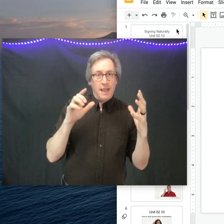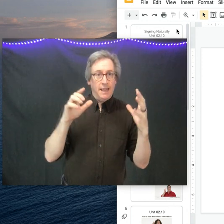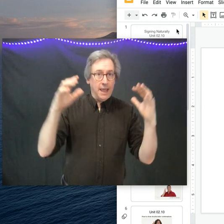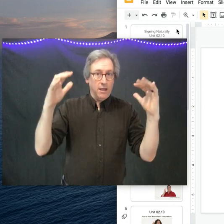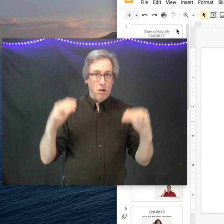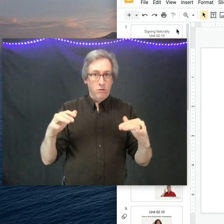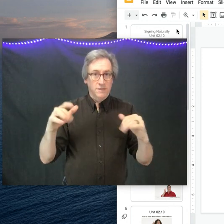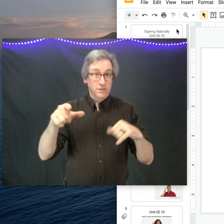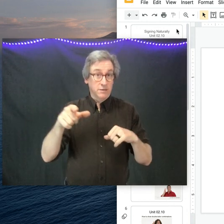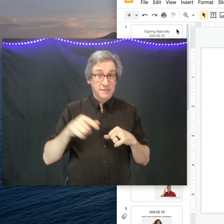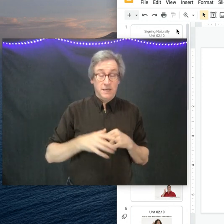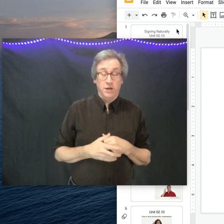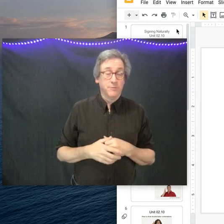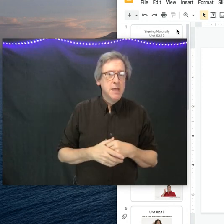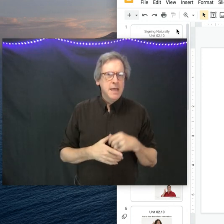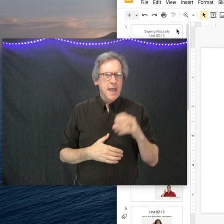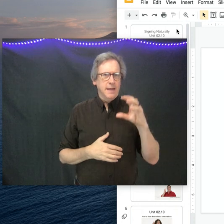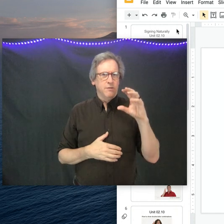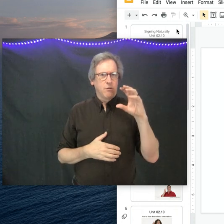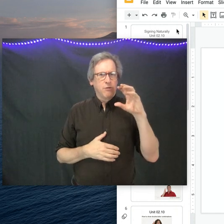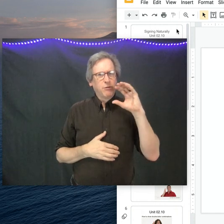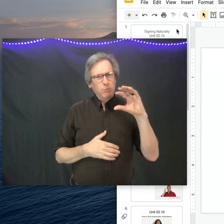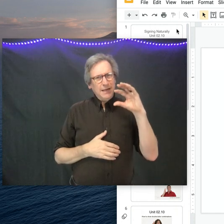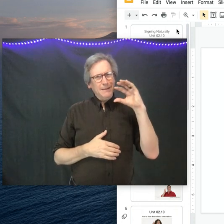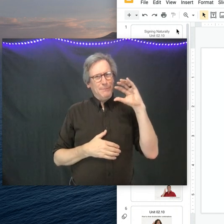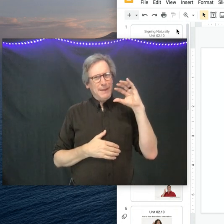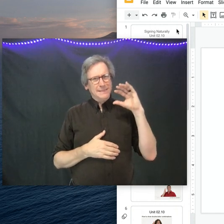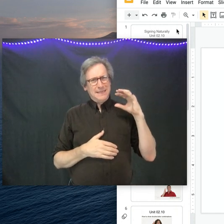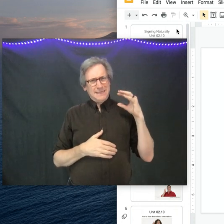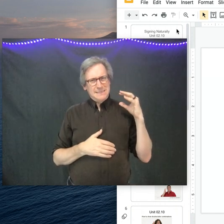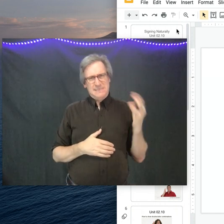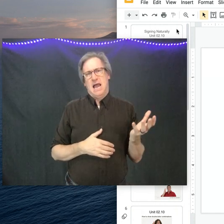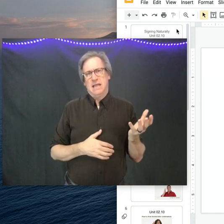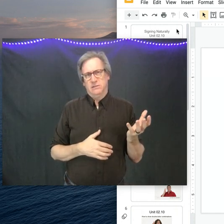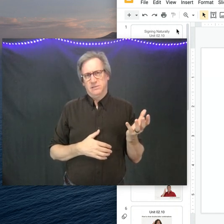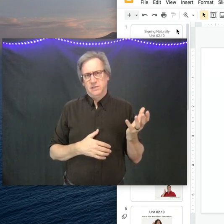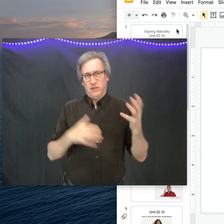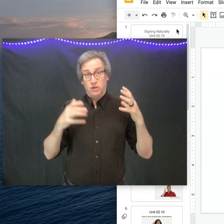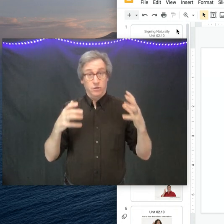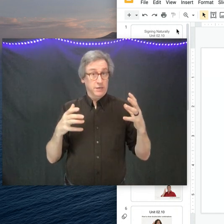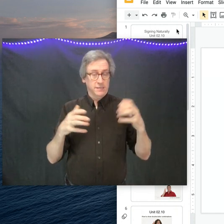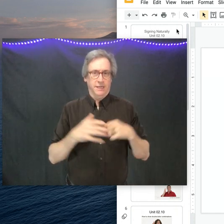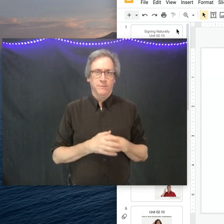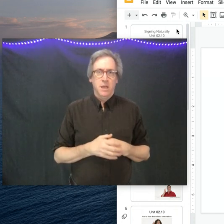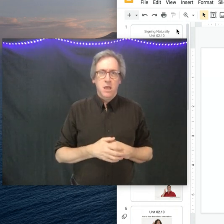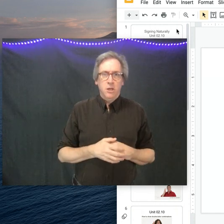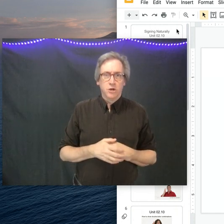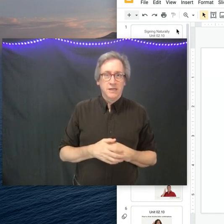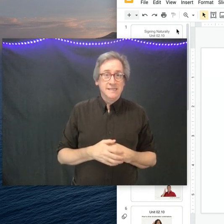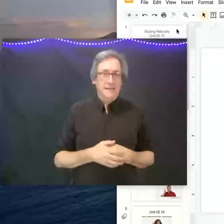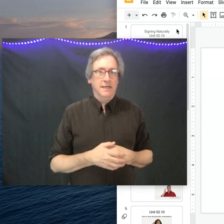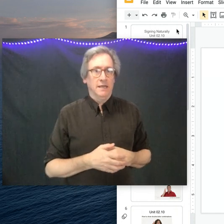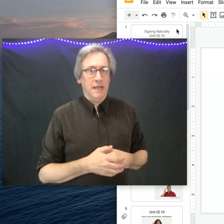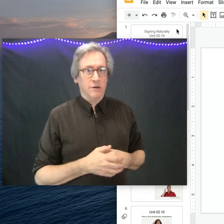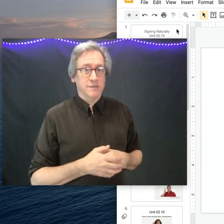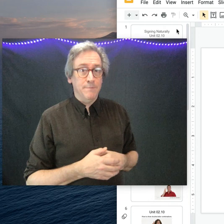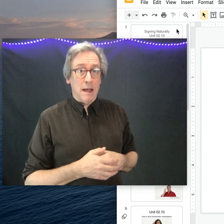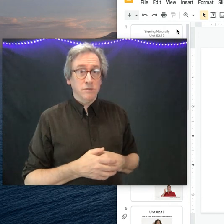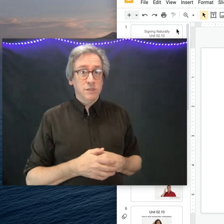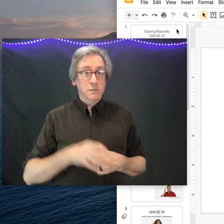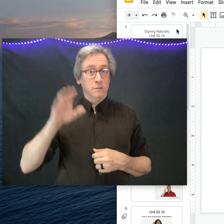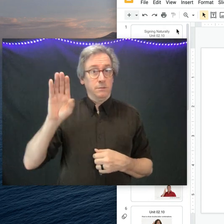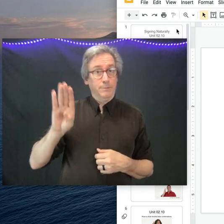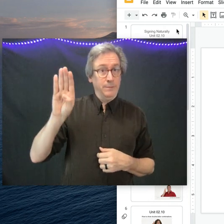RR, KK, all the ones that are listed here. And there are three basic styles that you're going to see. You're going to see letters